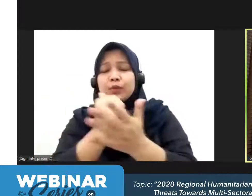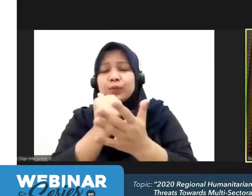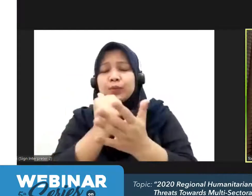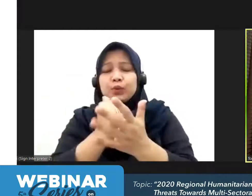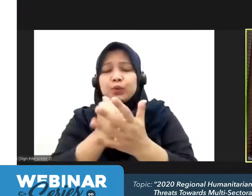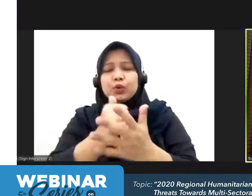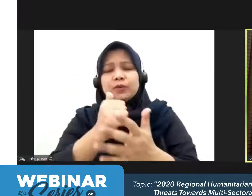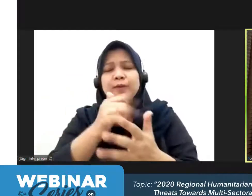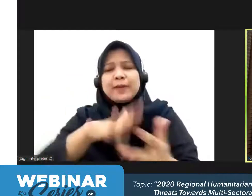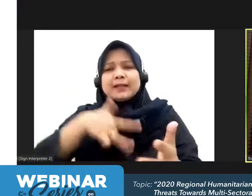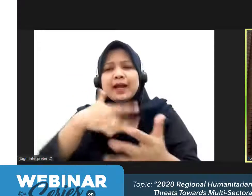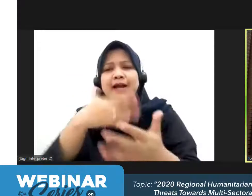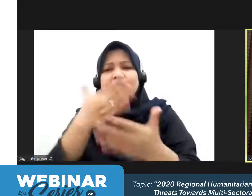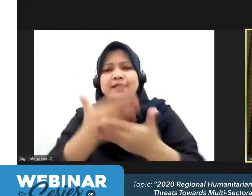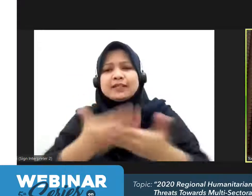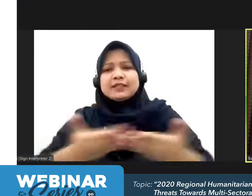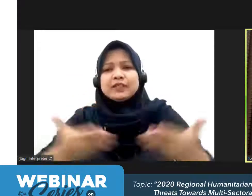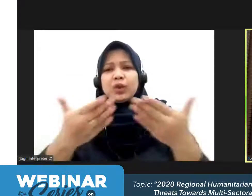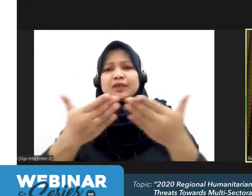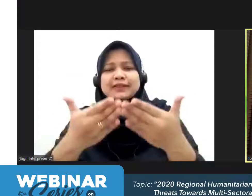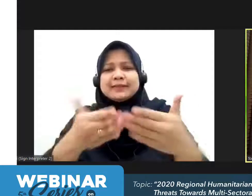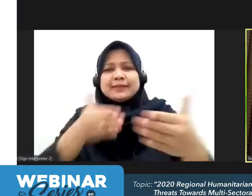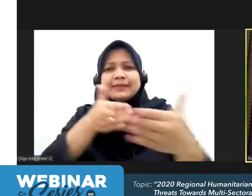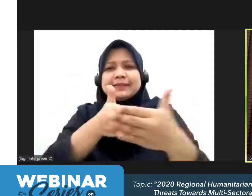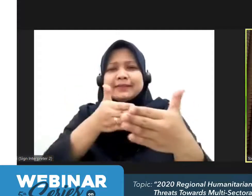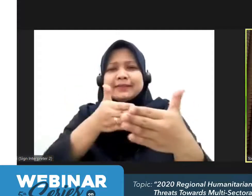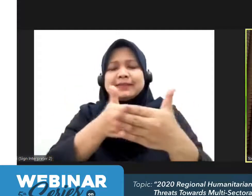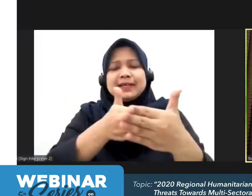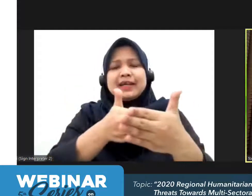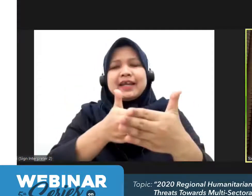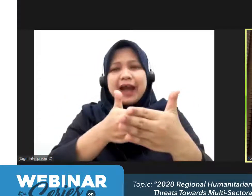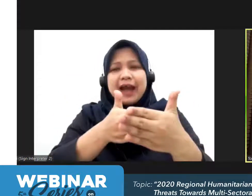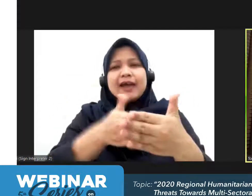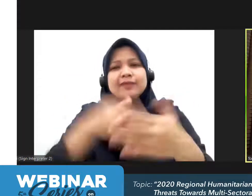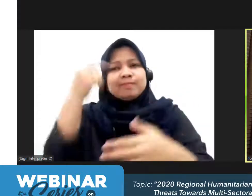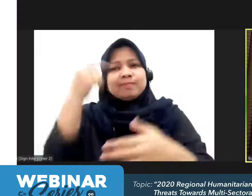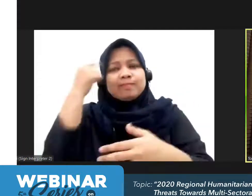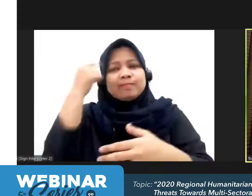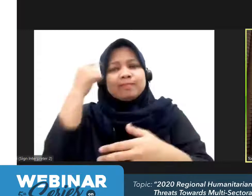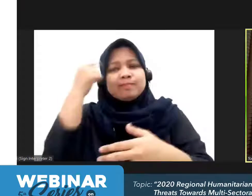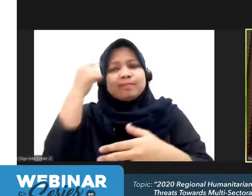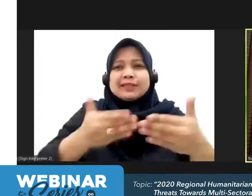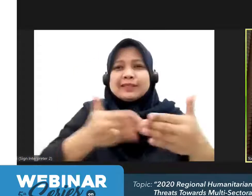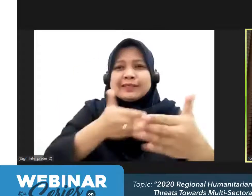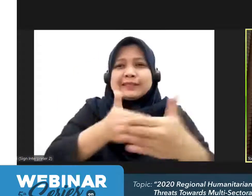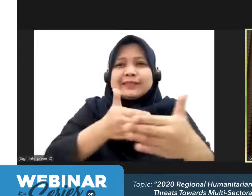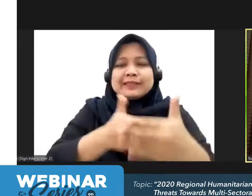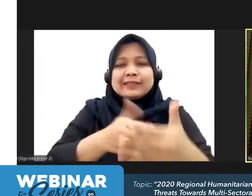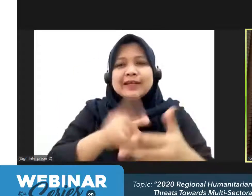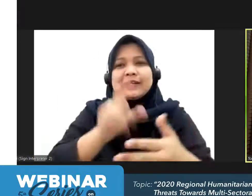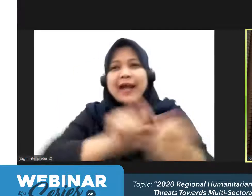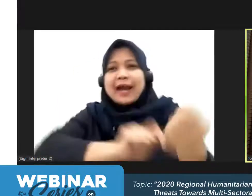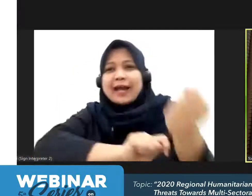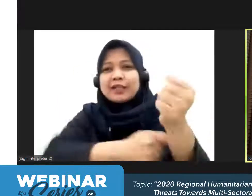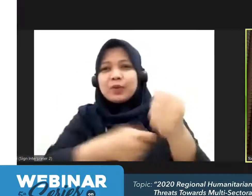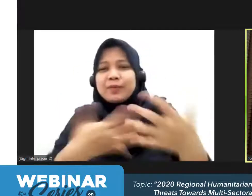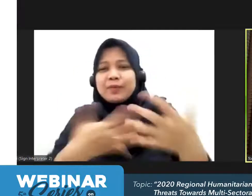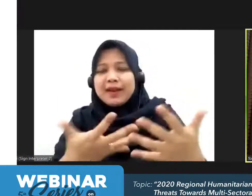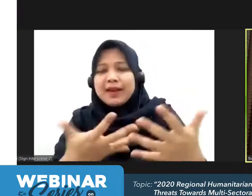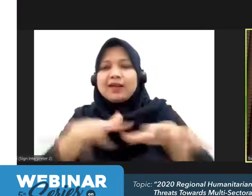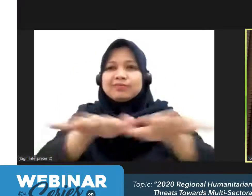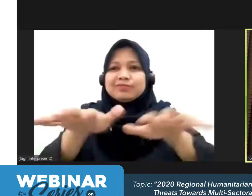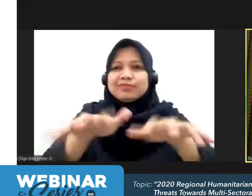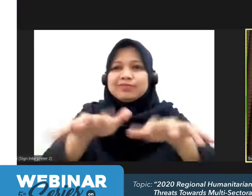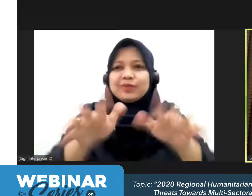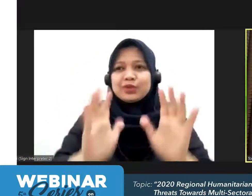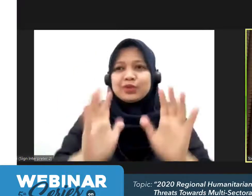is important to understand how to react in this type of situations. We did have guidelines and